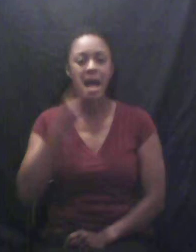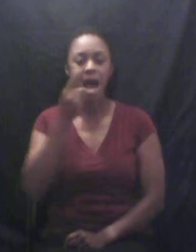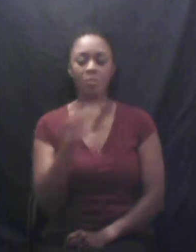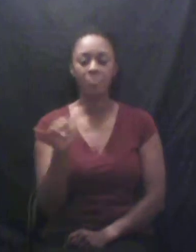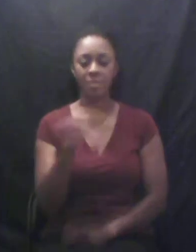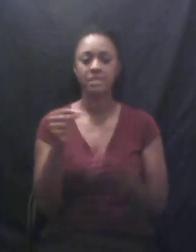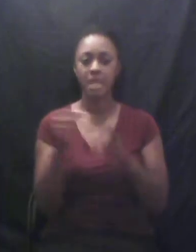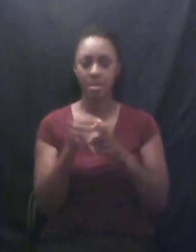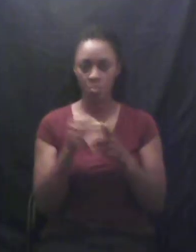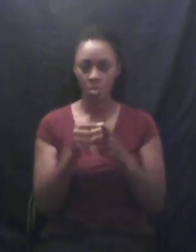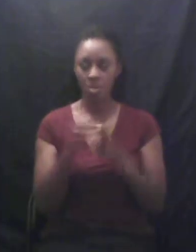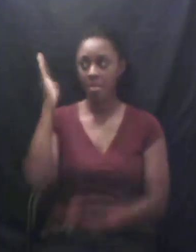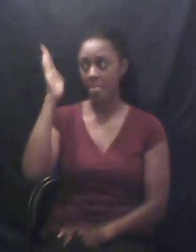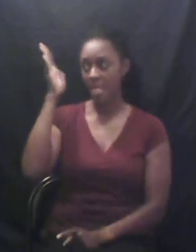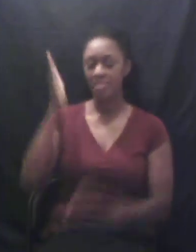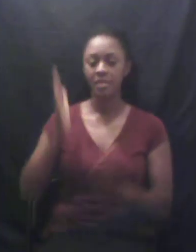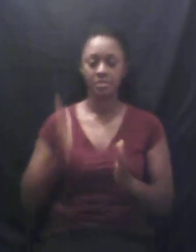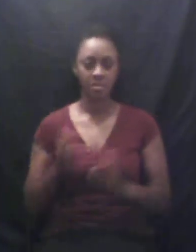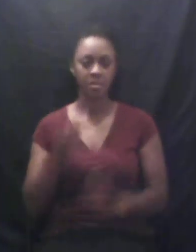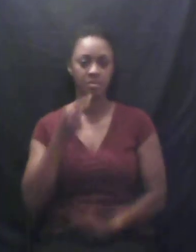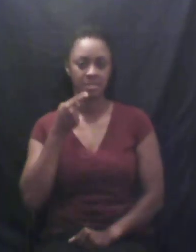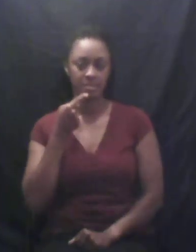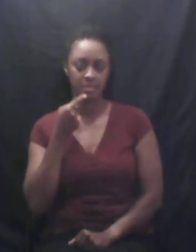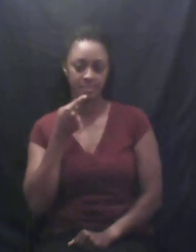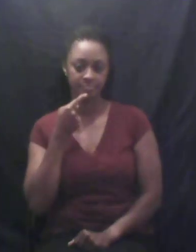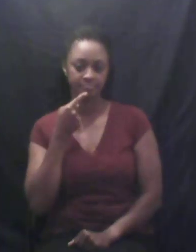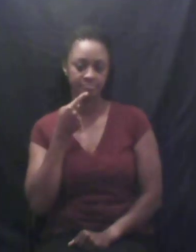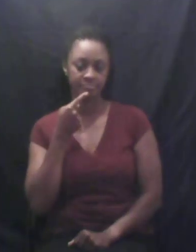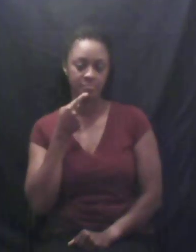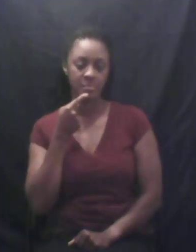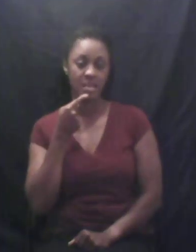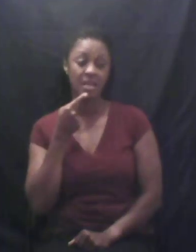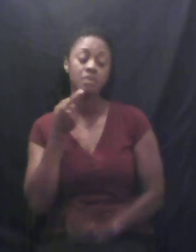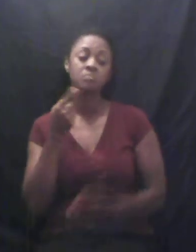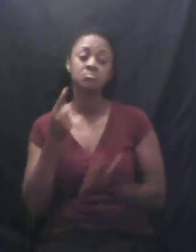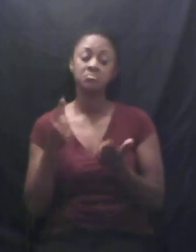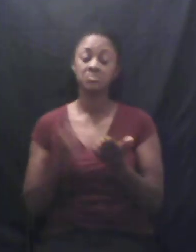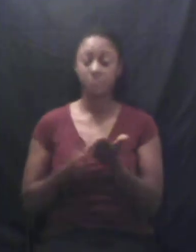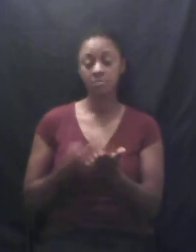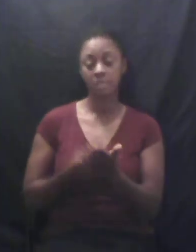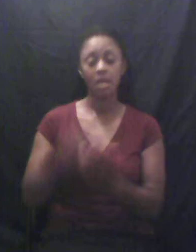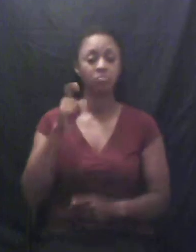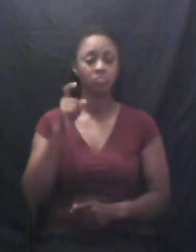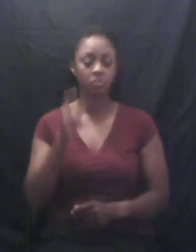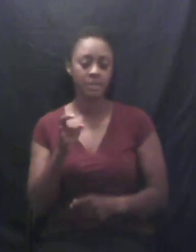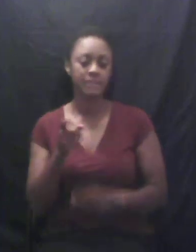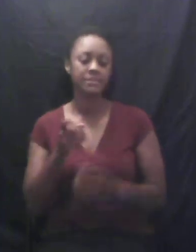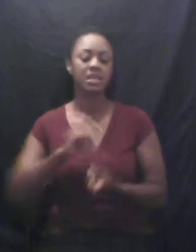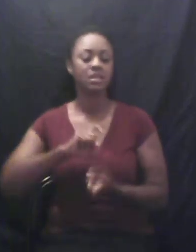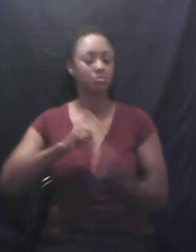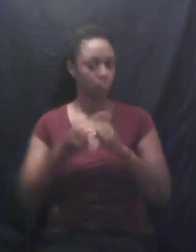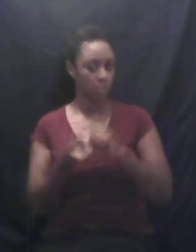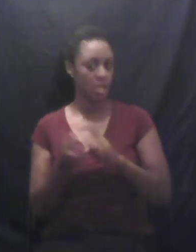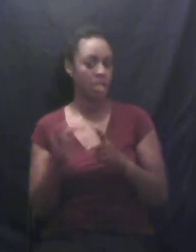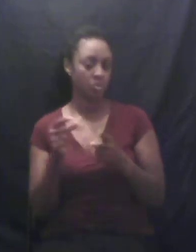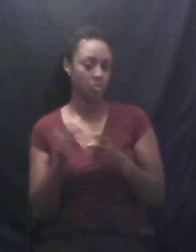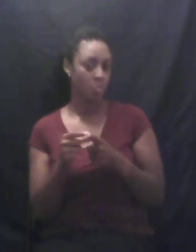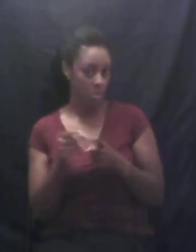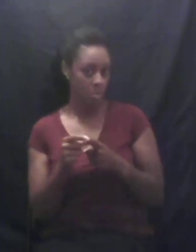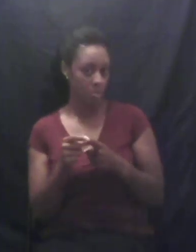saying. You may be changing the words at times. Some of you may be thinking, well gosh, why would you even need